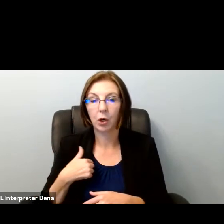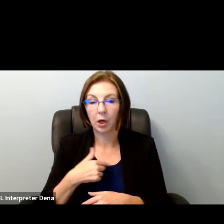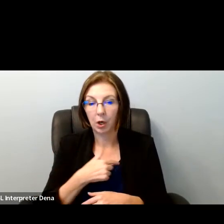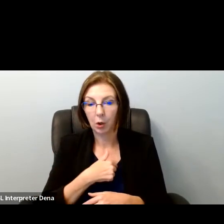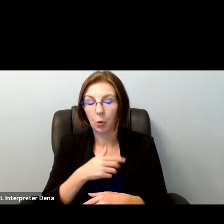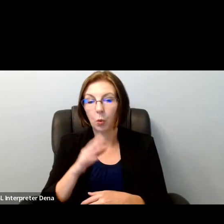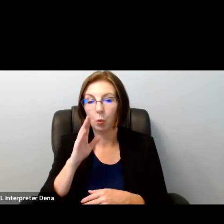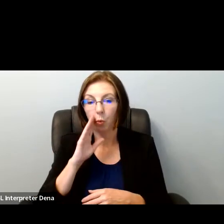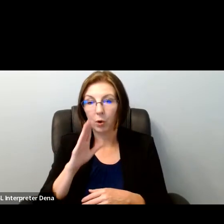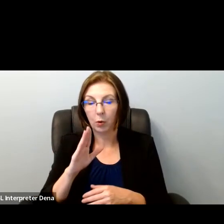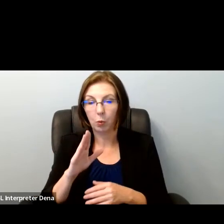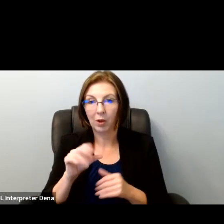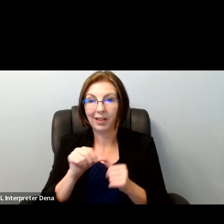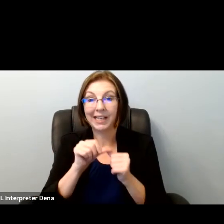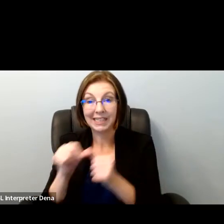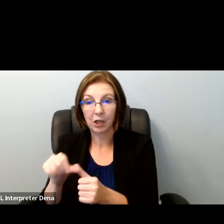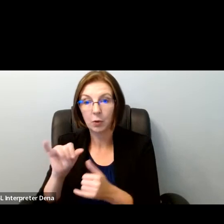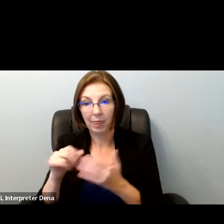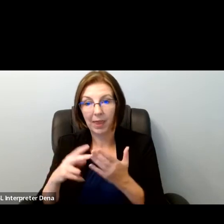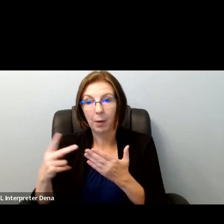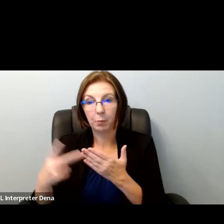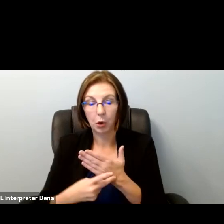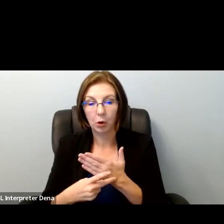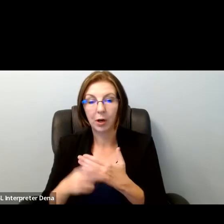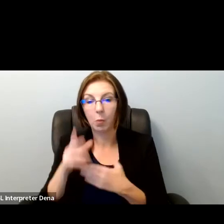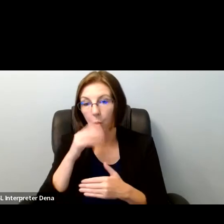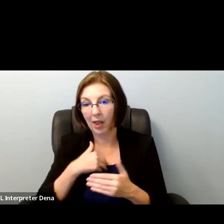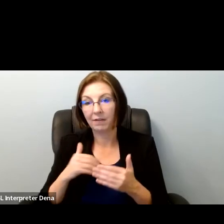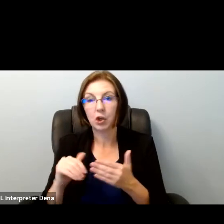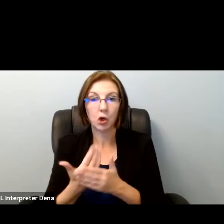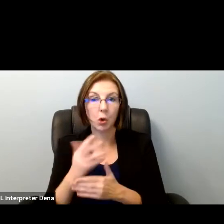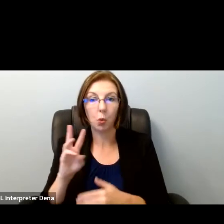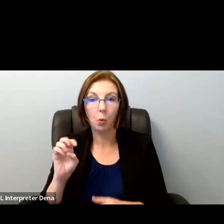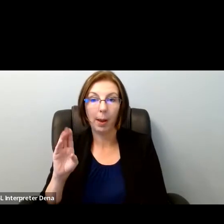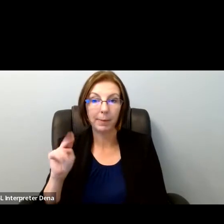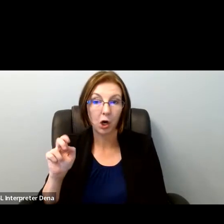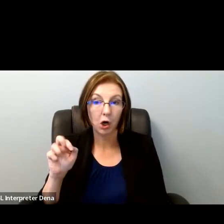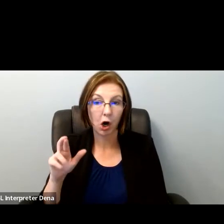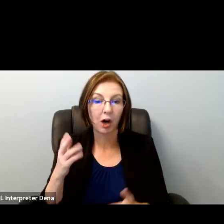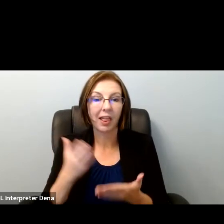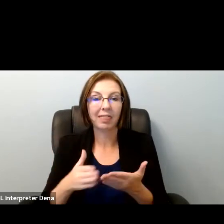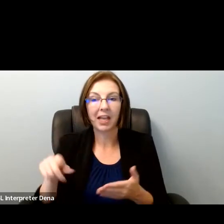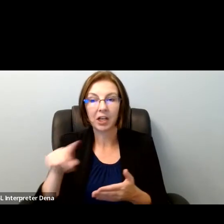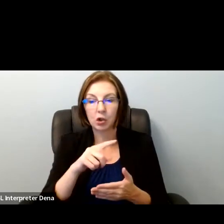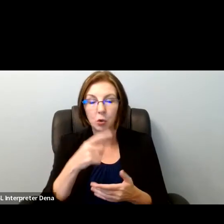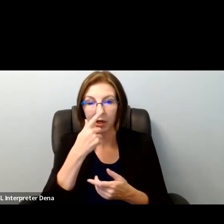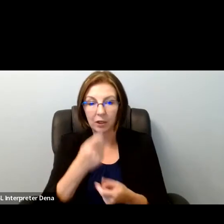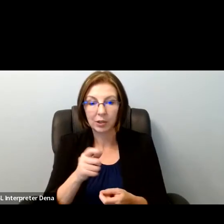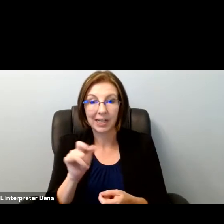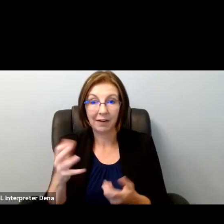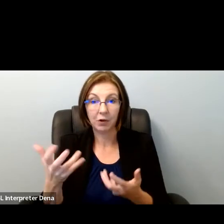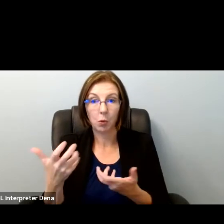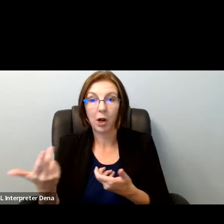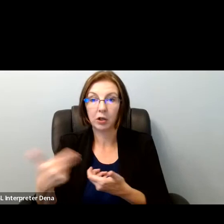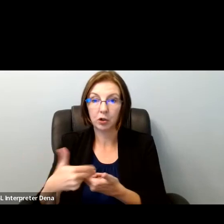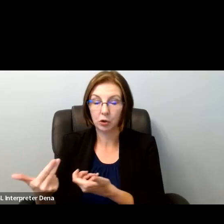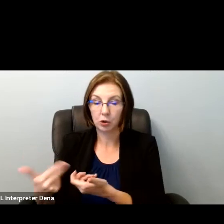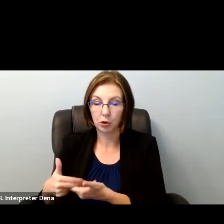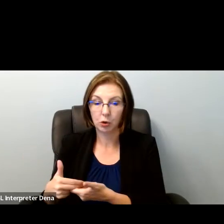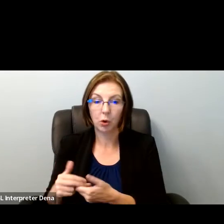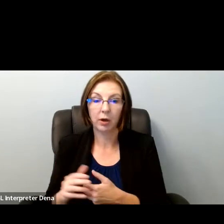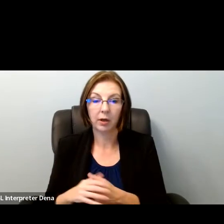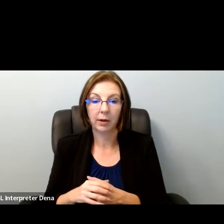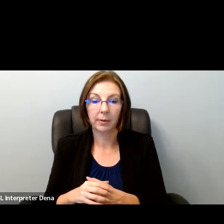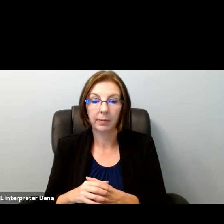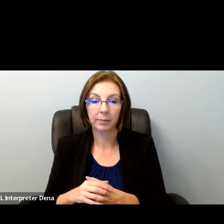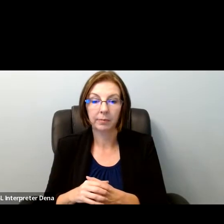We're going into another year of the program. We'll have additional new webinars and all kinds of stuff you might be interested in. If you're looking for general overview stuff or